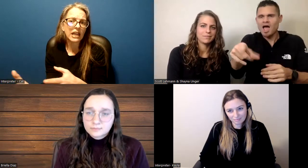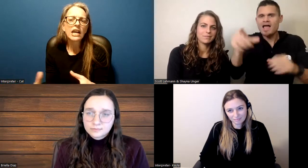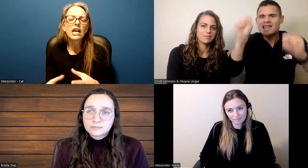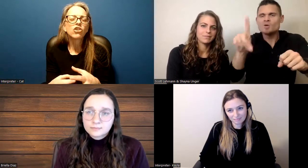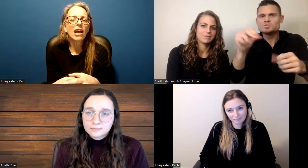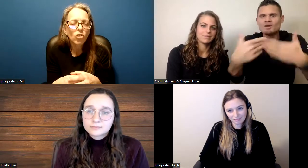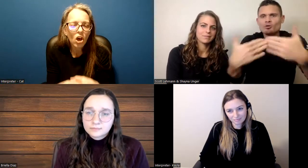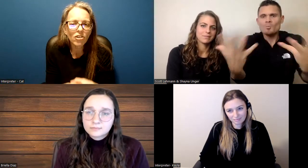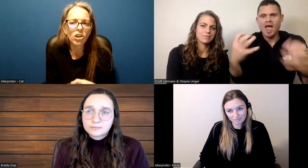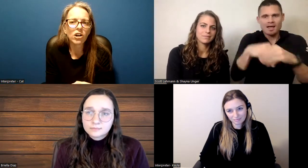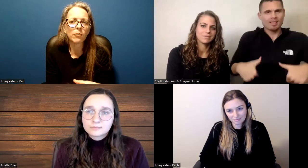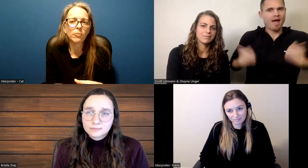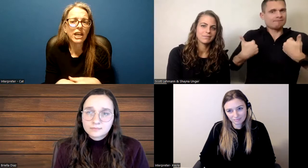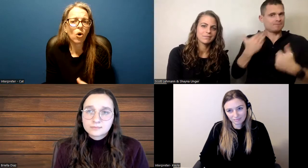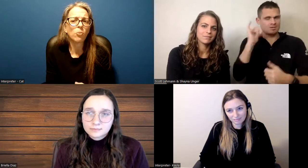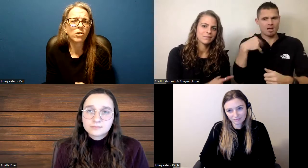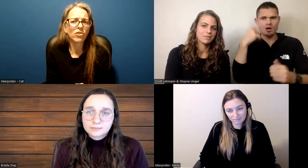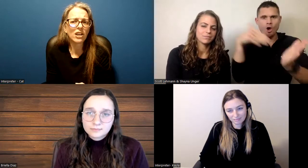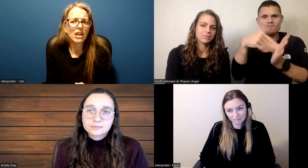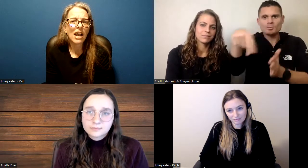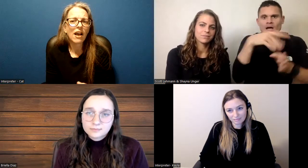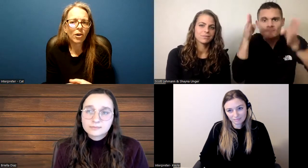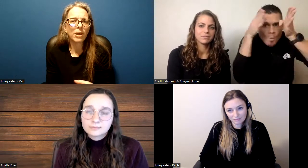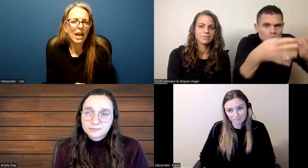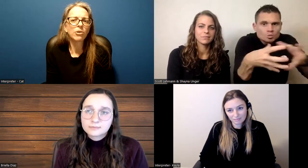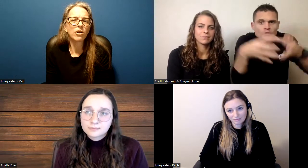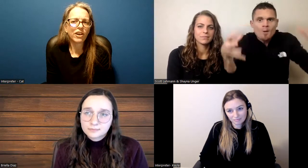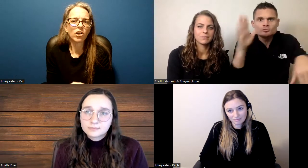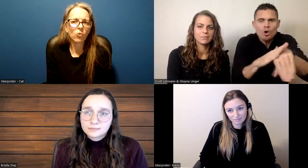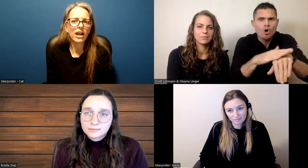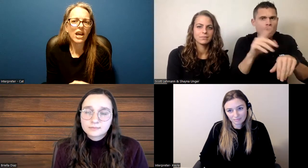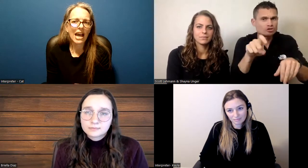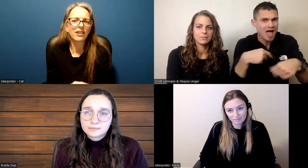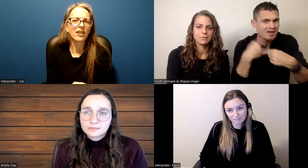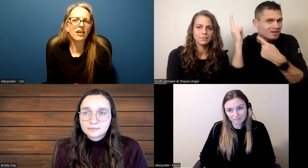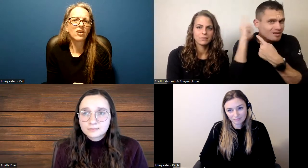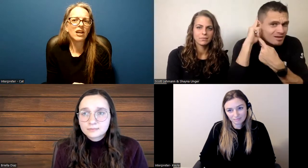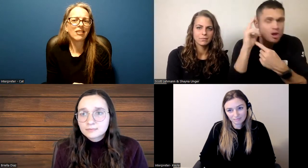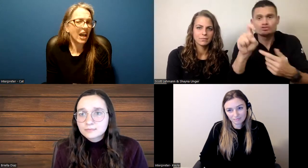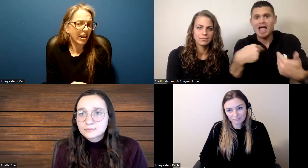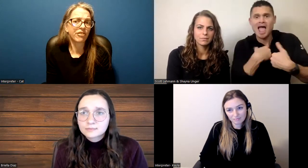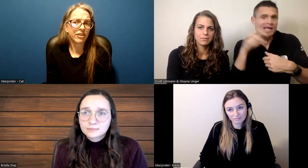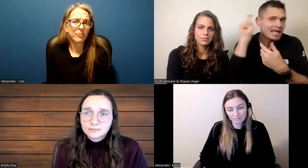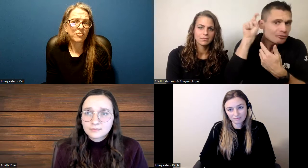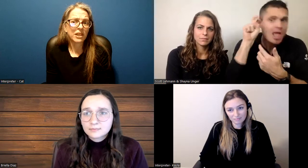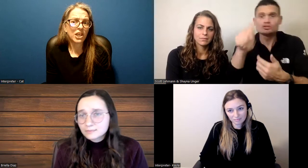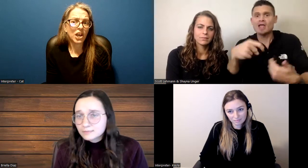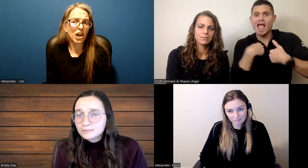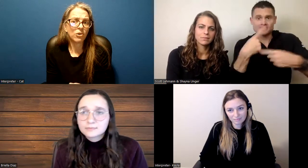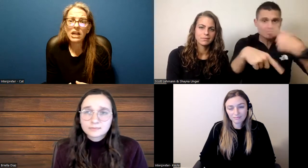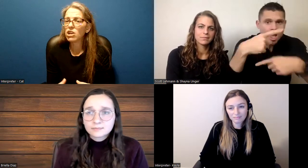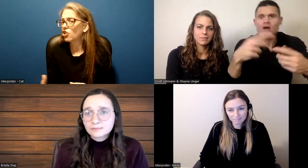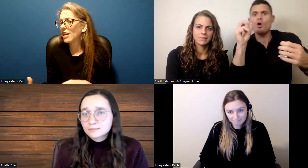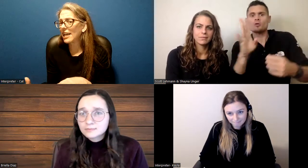modality. As long as they're a complete whole person, they'll be able to figure a way to access life, you